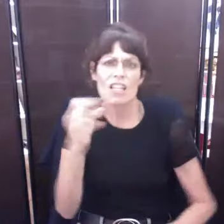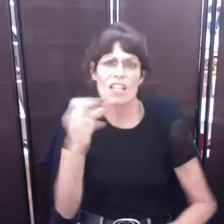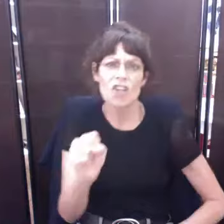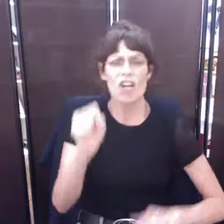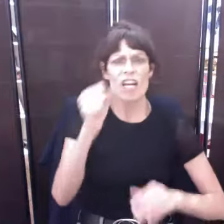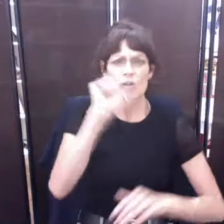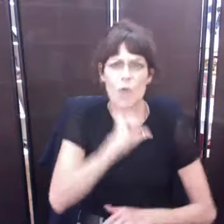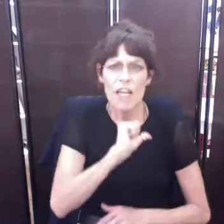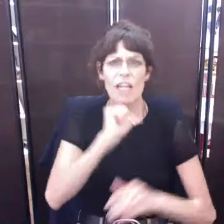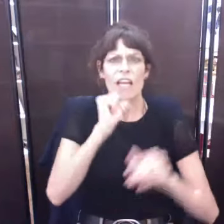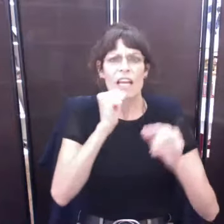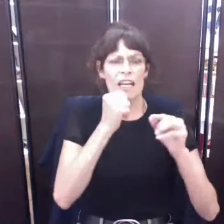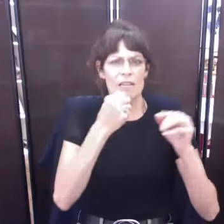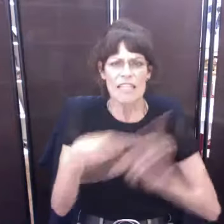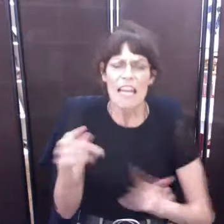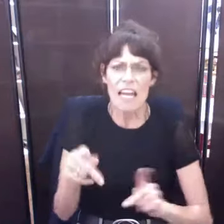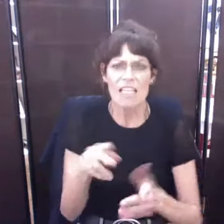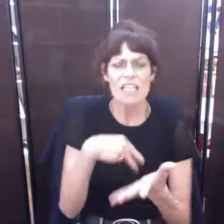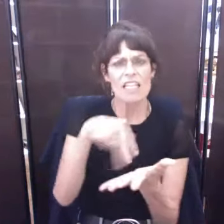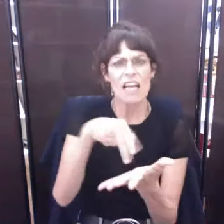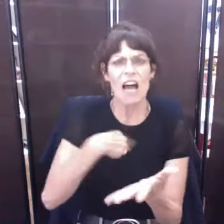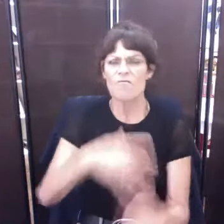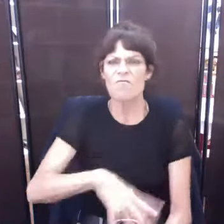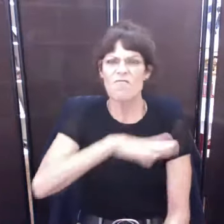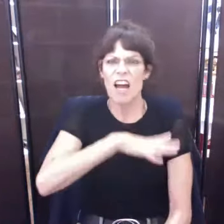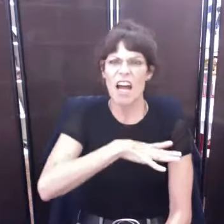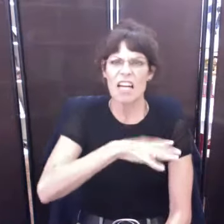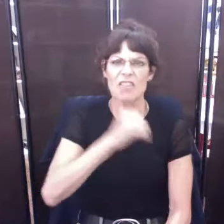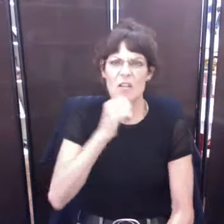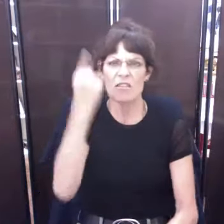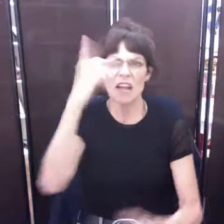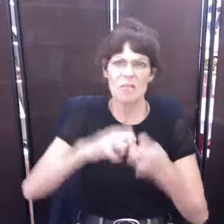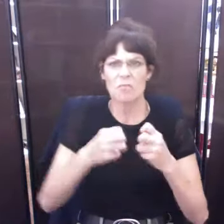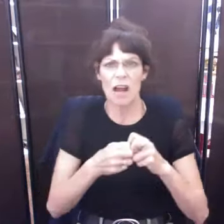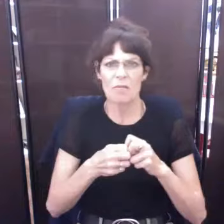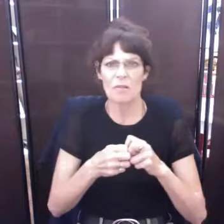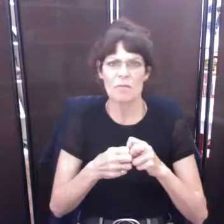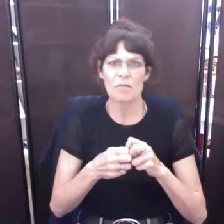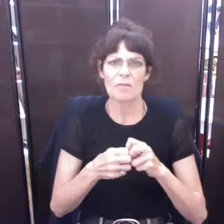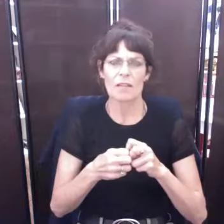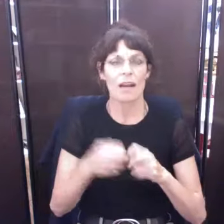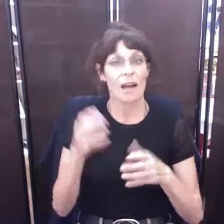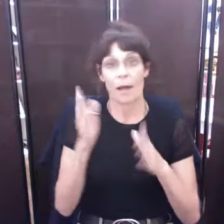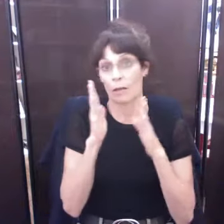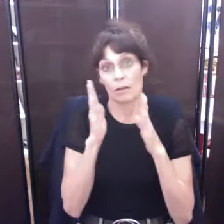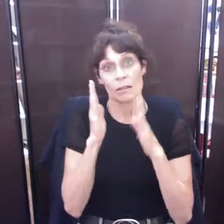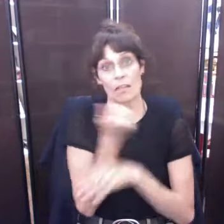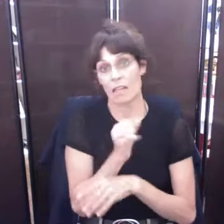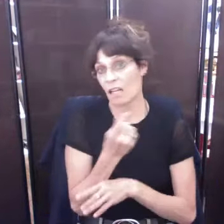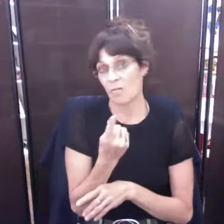I'm fine. I don't get the problem here. And I would have listened to anybody. I would have listened to a dog